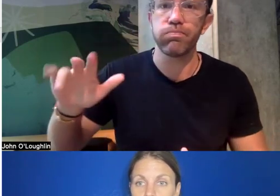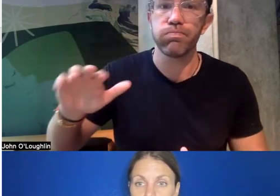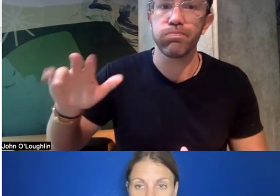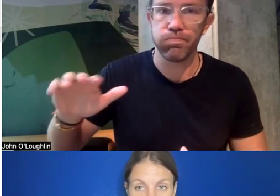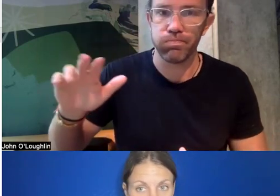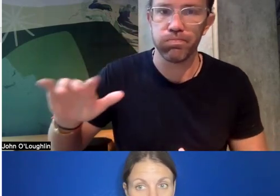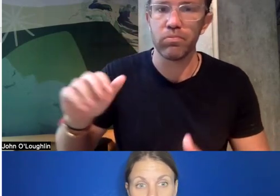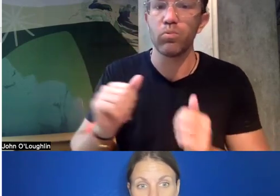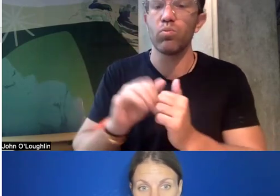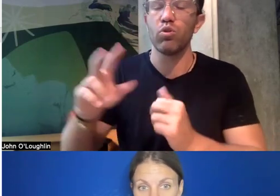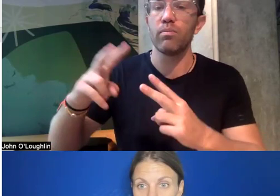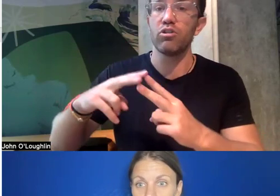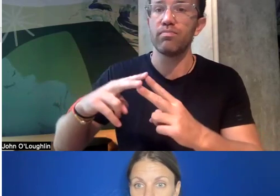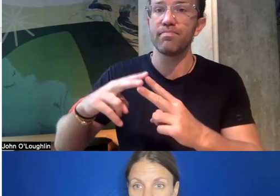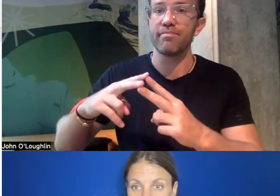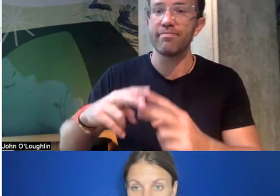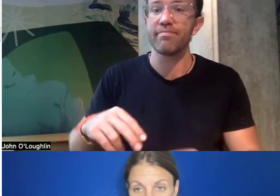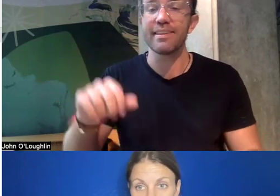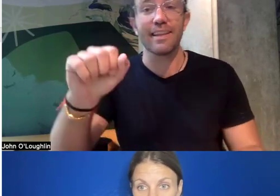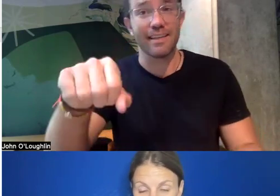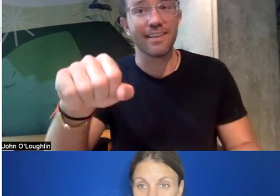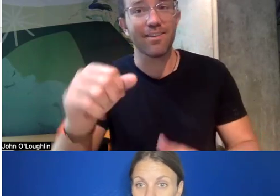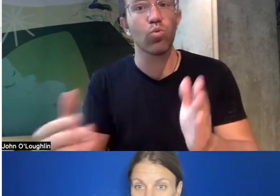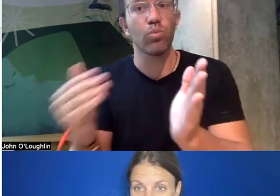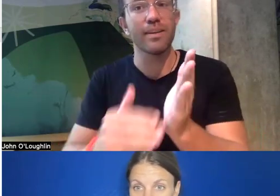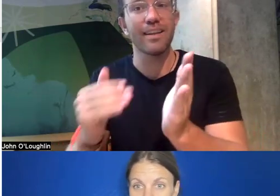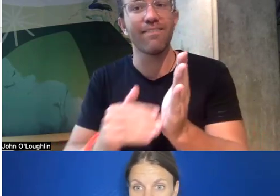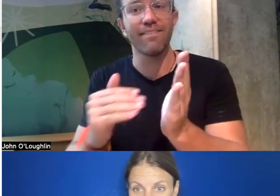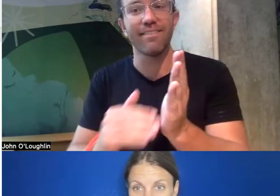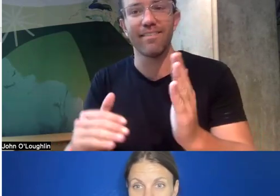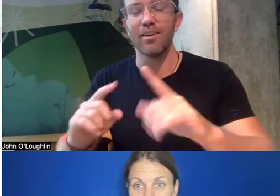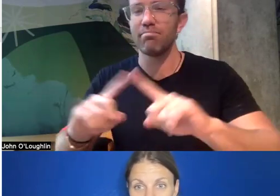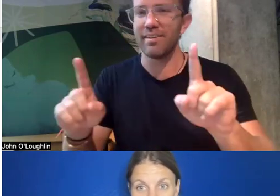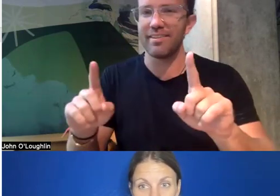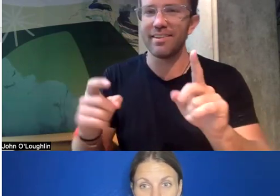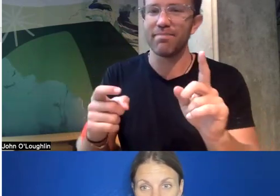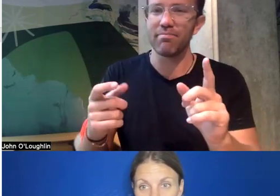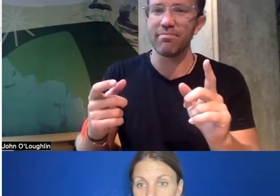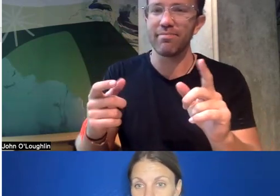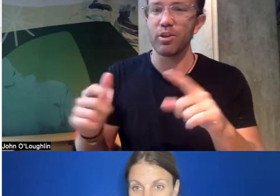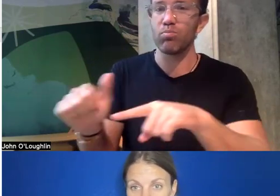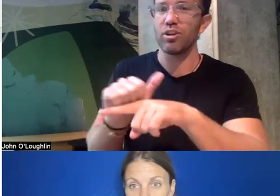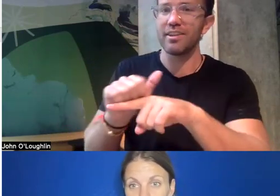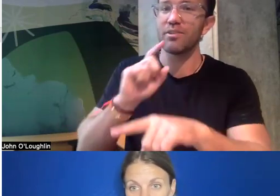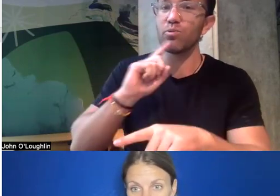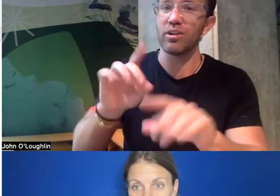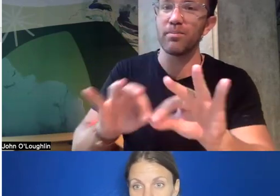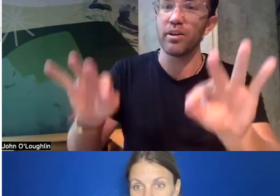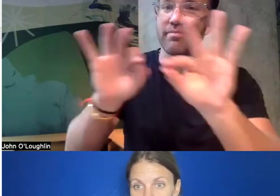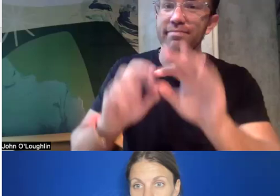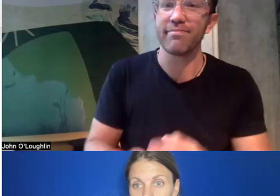So you'll be practicing these together with your partner. And they will be repetitive,